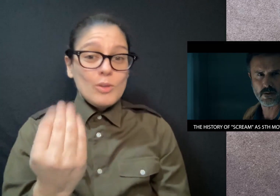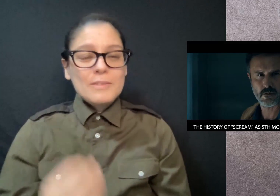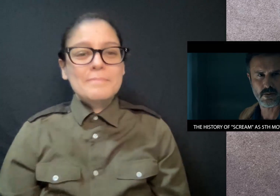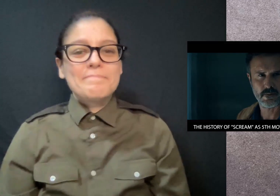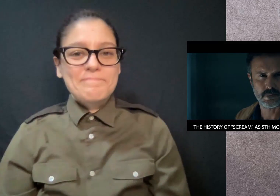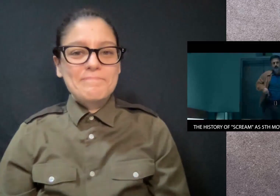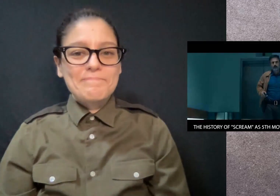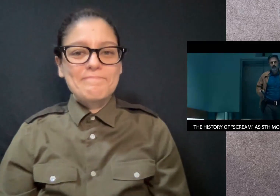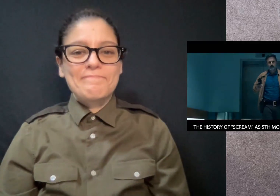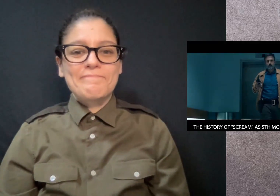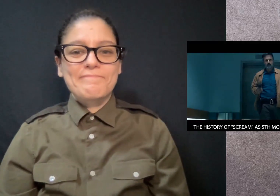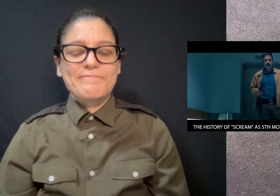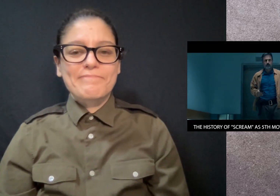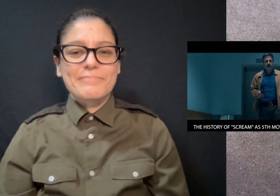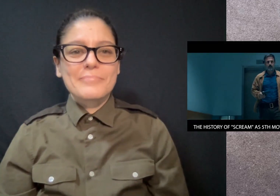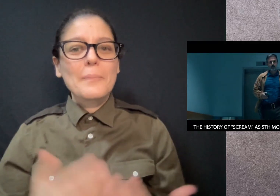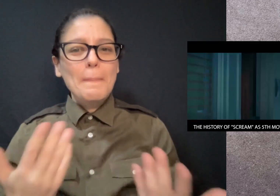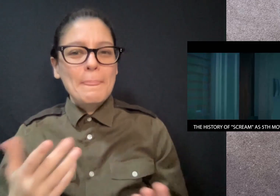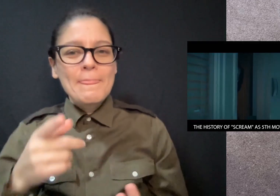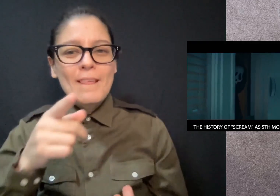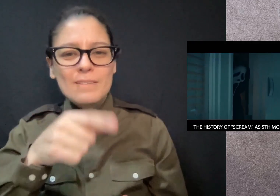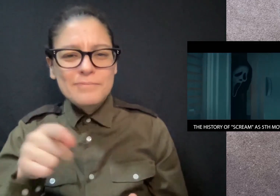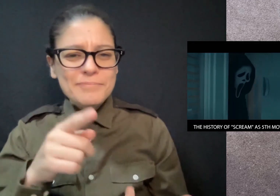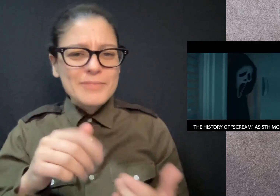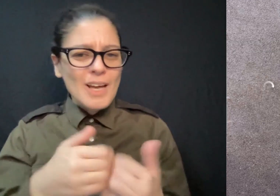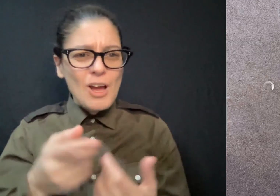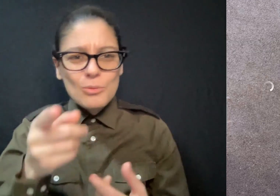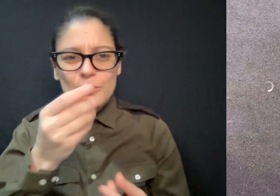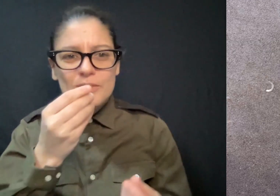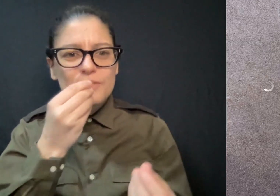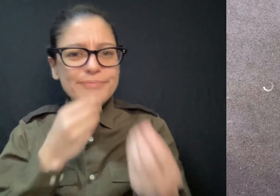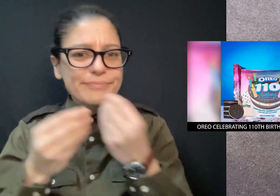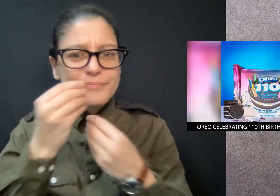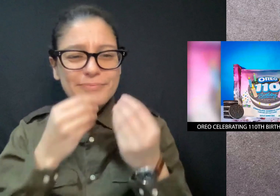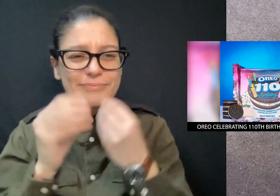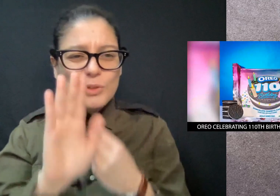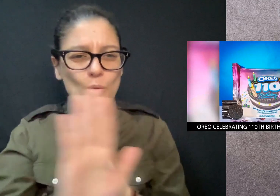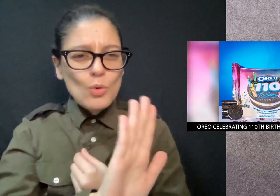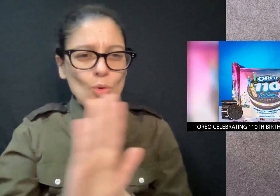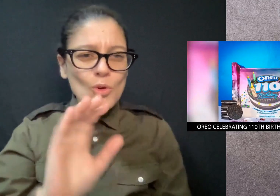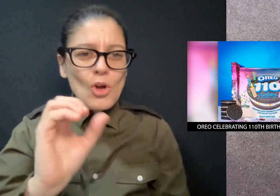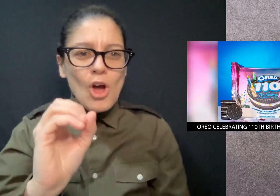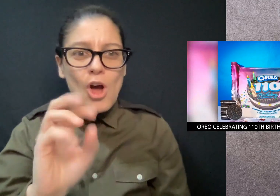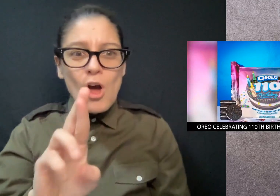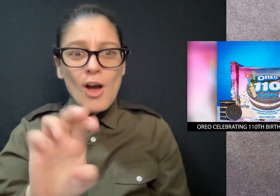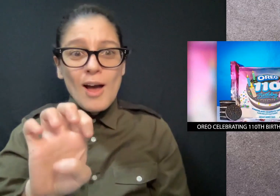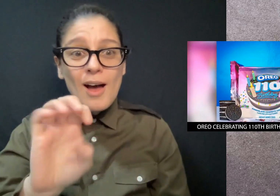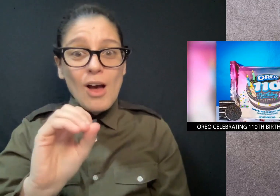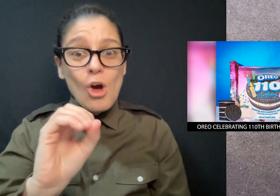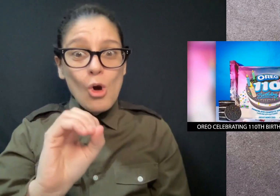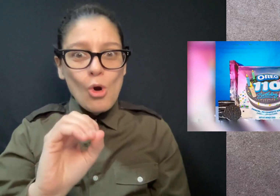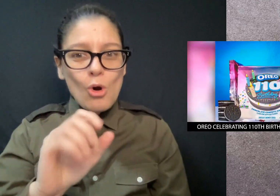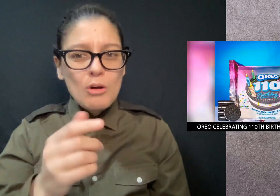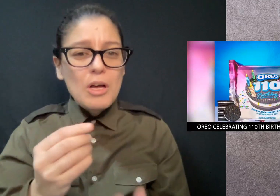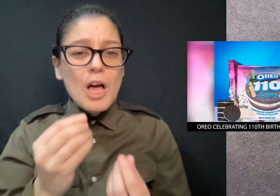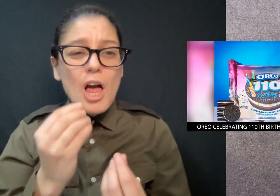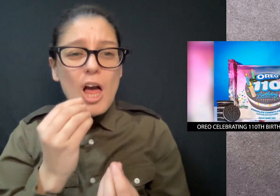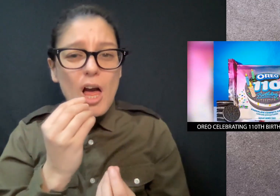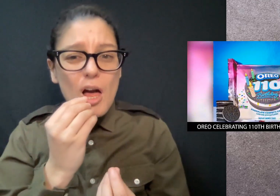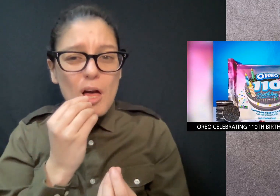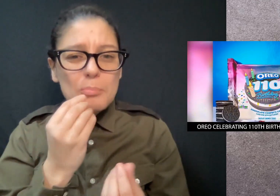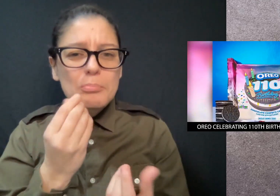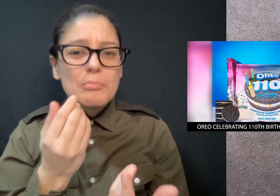The original Scream debuted in theaters in 1996. Scream 2 followed a year later